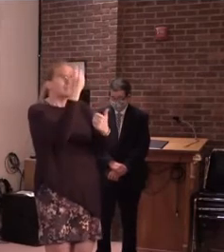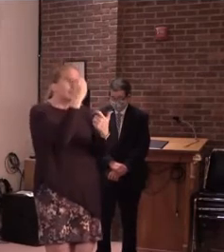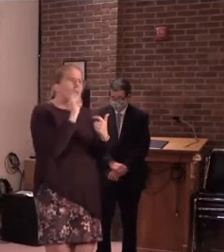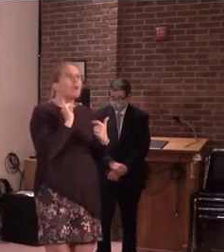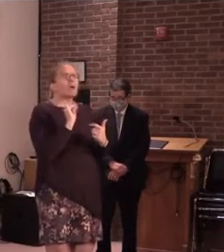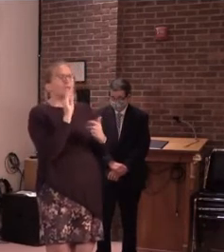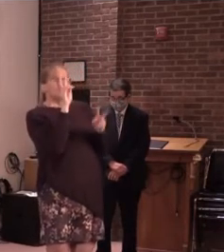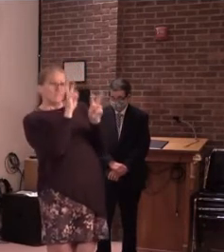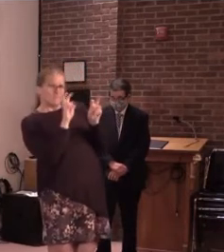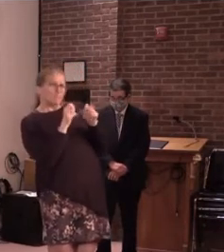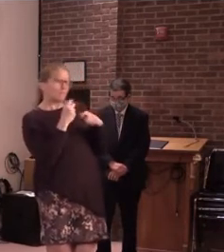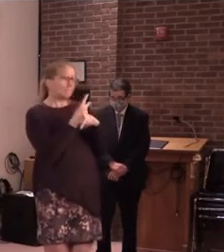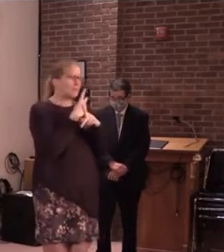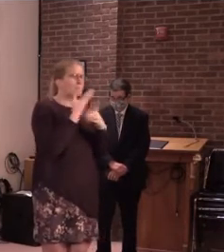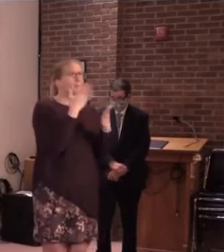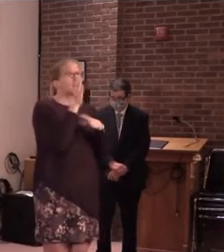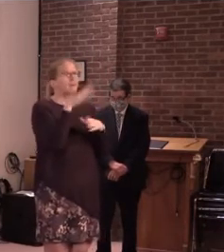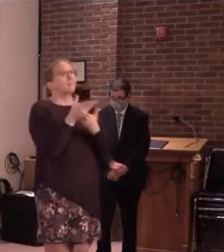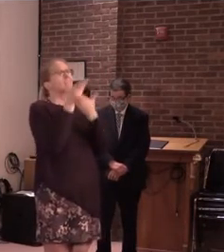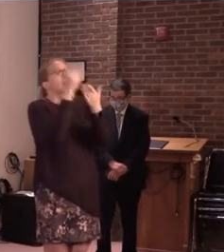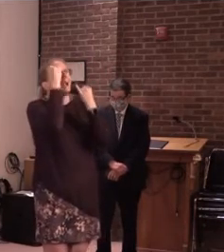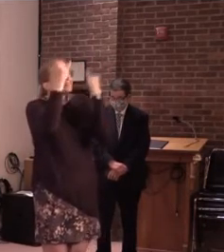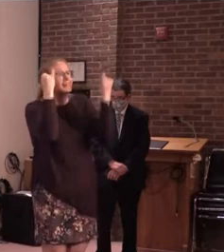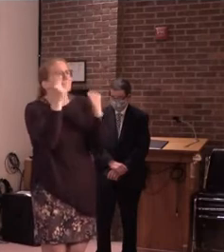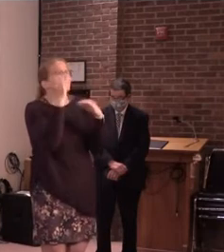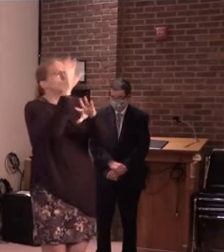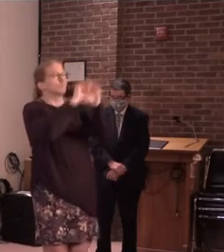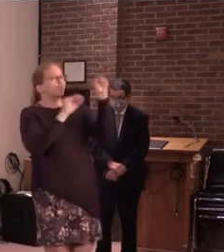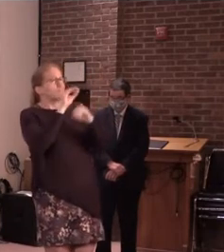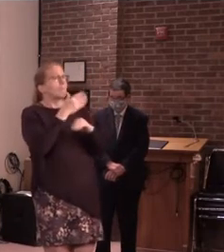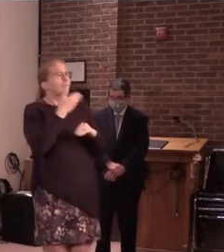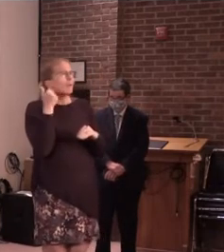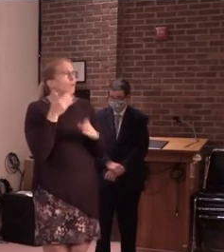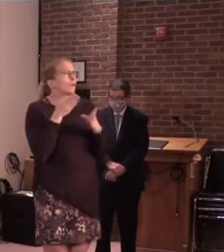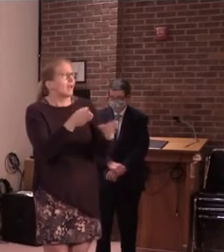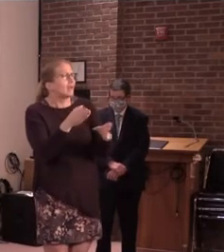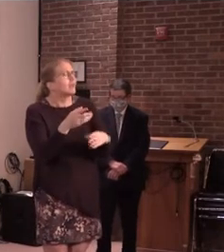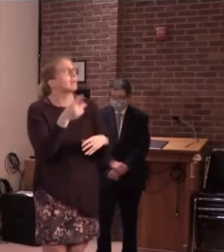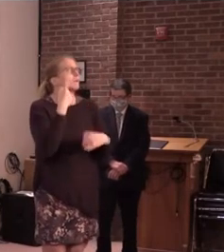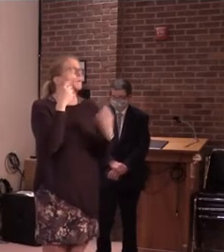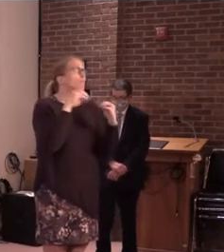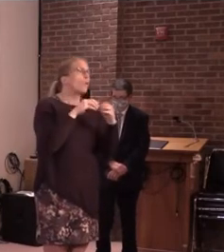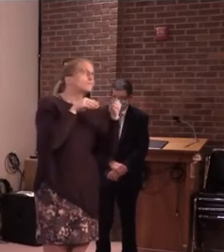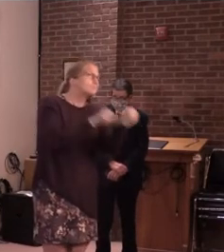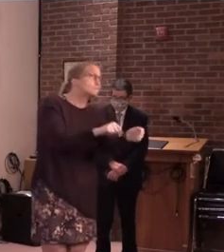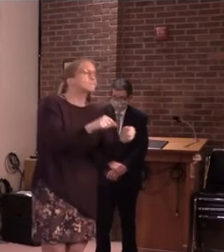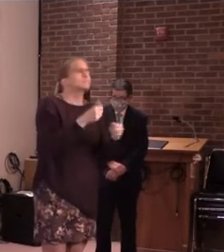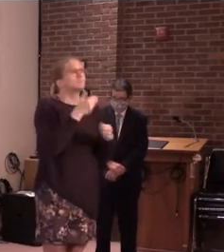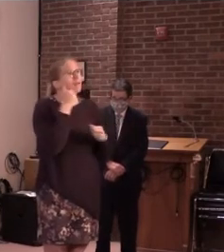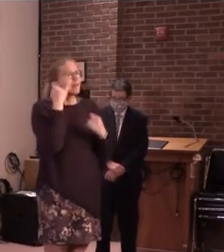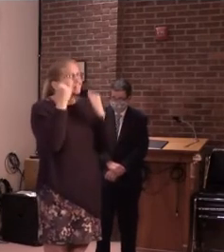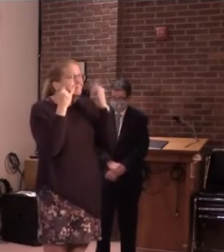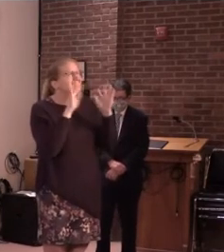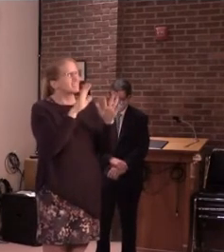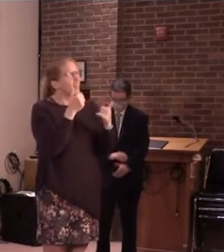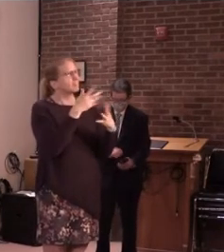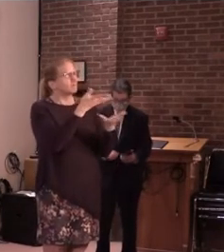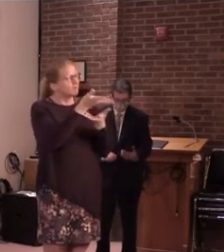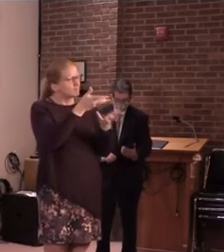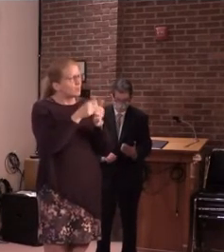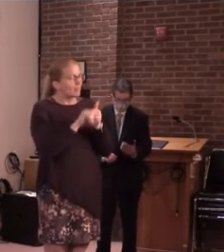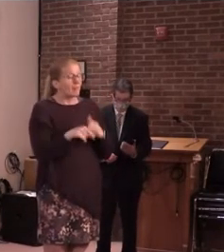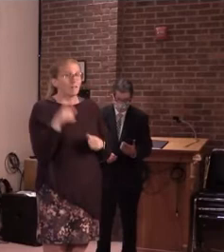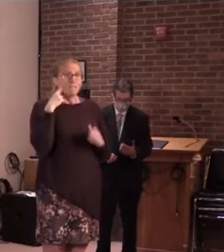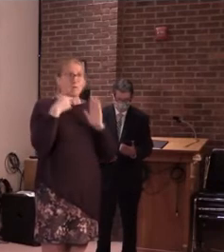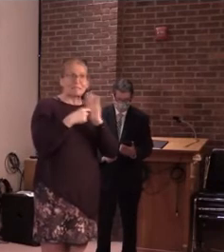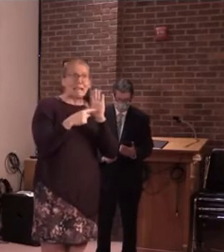expect post-COVID. So, for instance, in the kingdom here, you know, people who own, you know, a coffee shop or